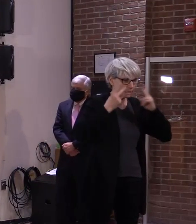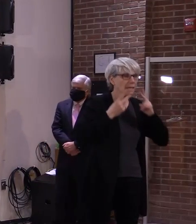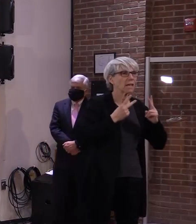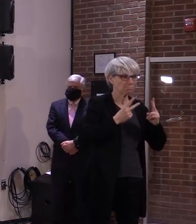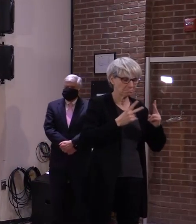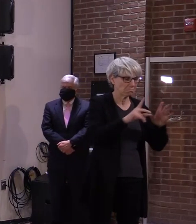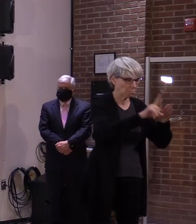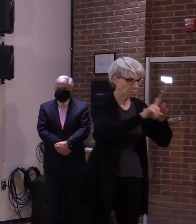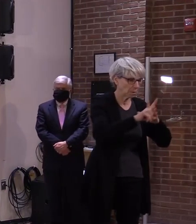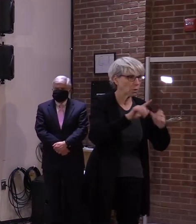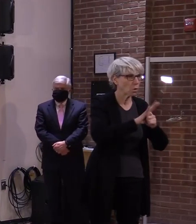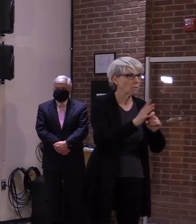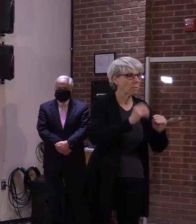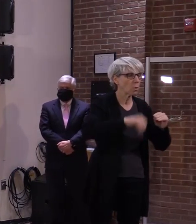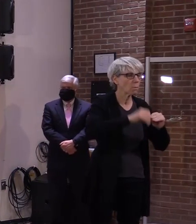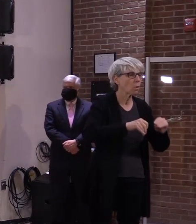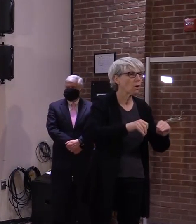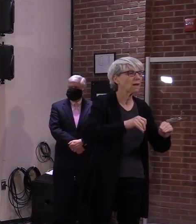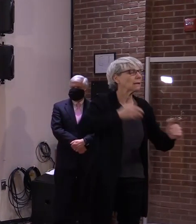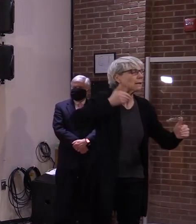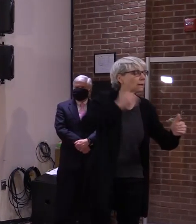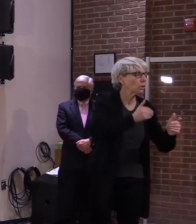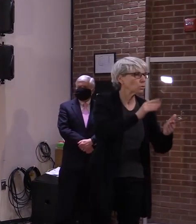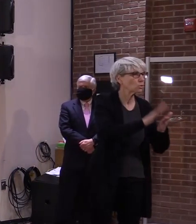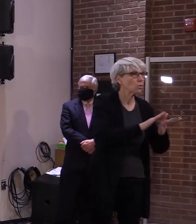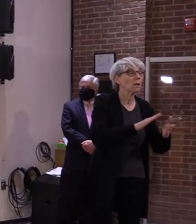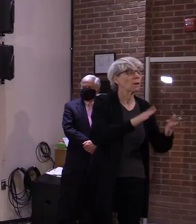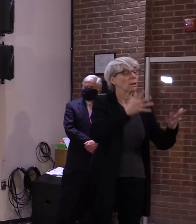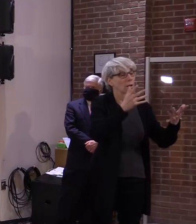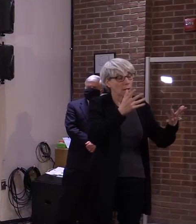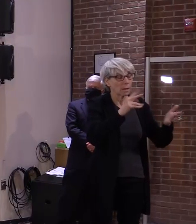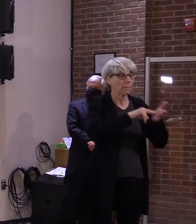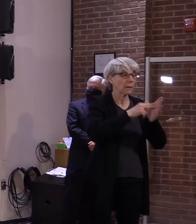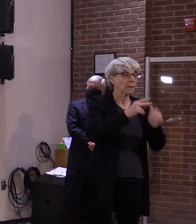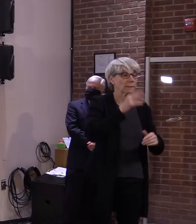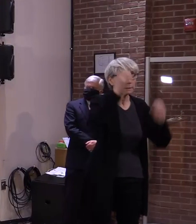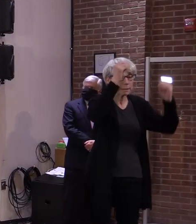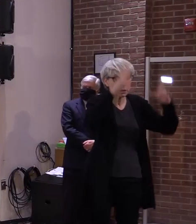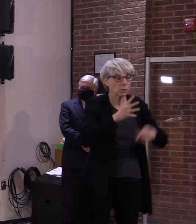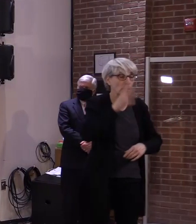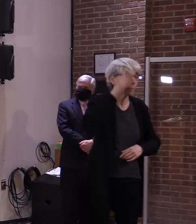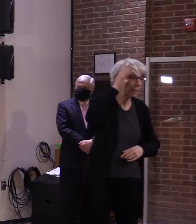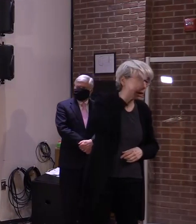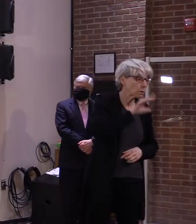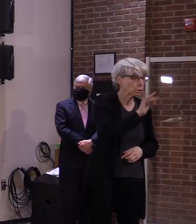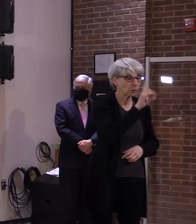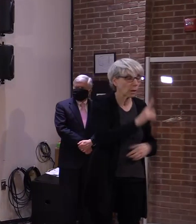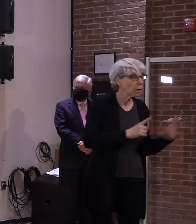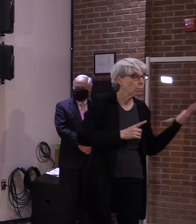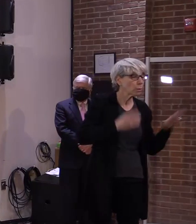viral activity within the community. So that enters the school from that way. Dr. Levine.